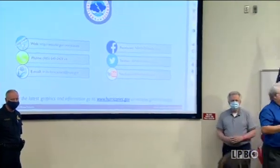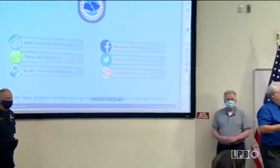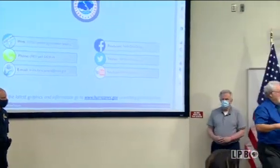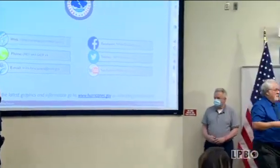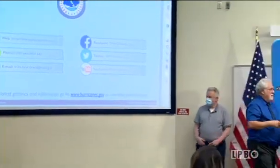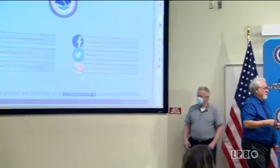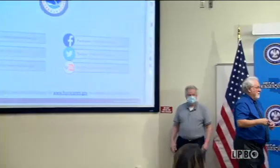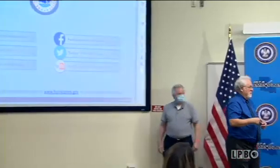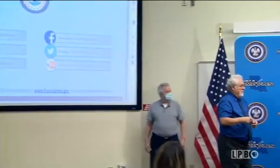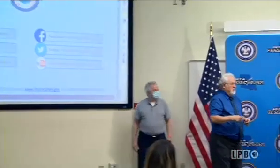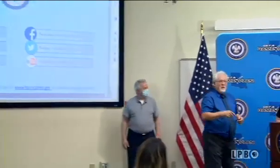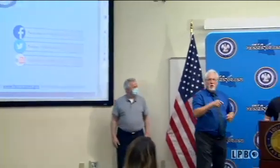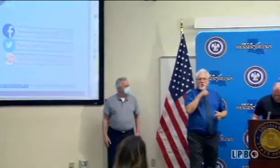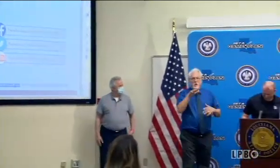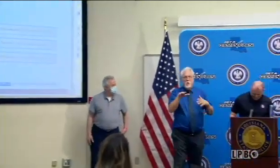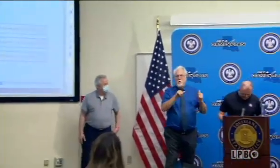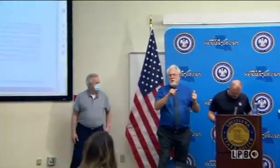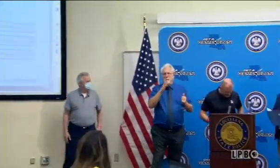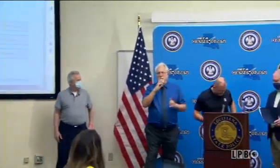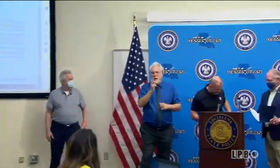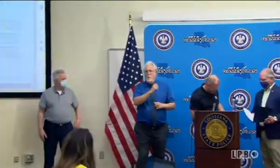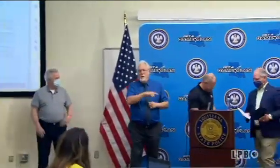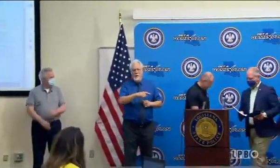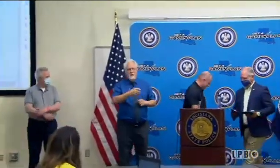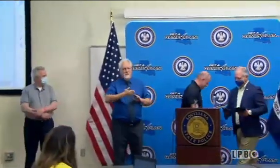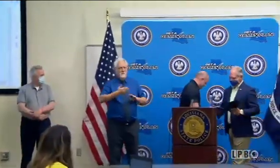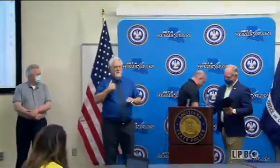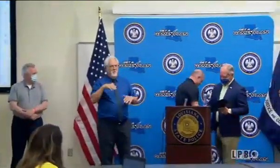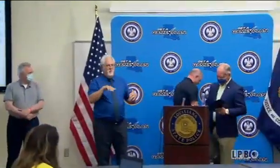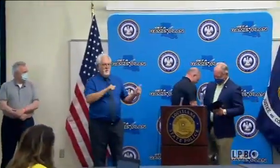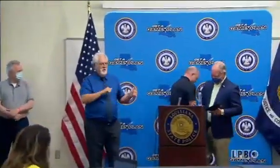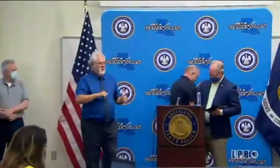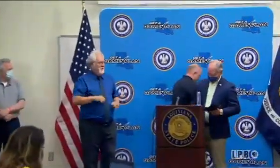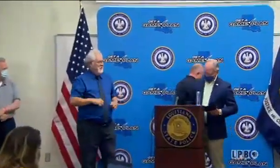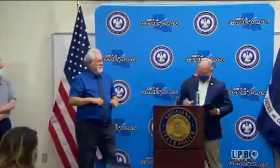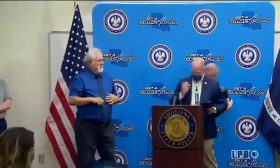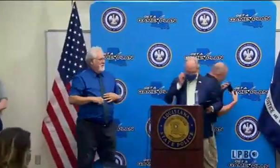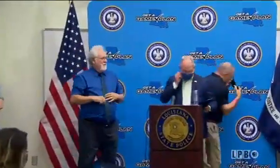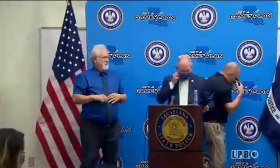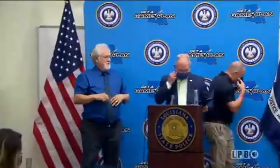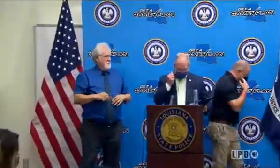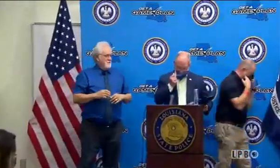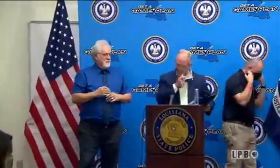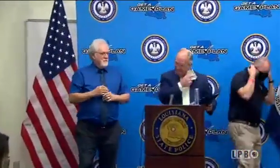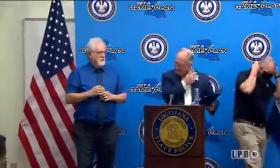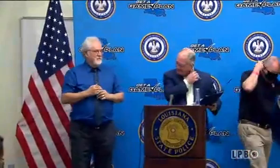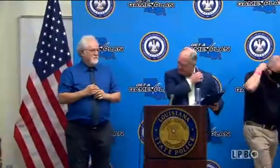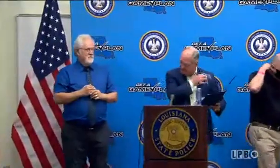here? Don't leave, because y'all have some for you to take over. Thank you.